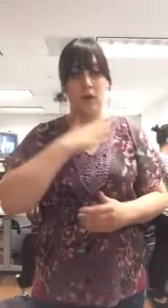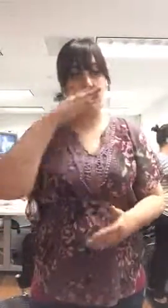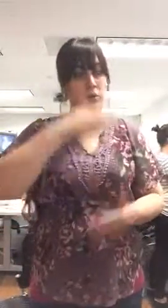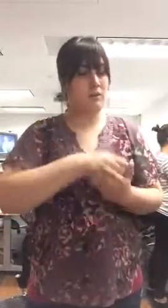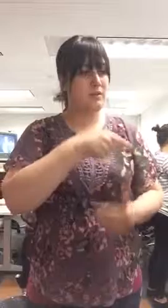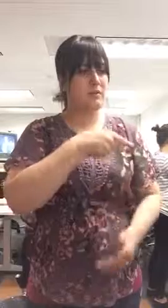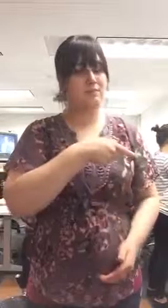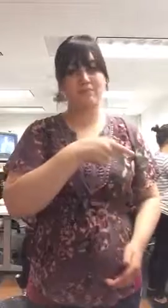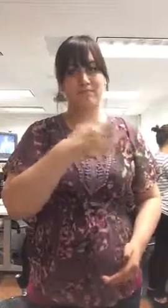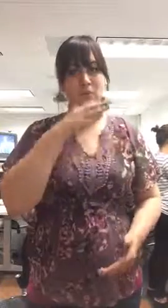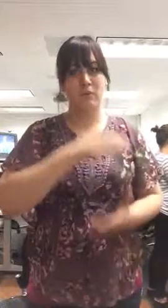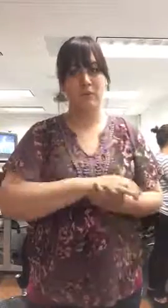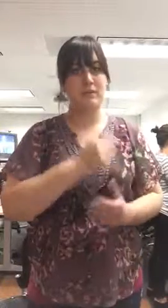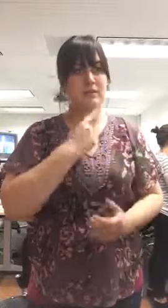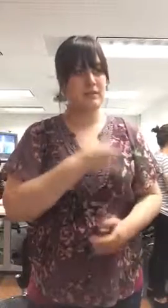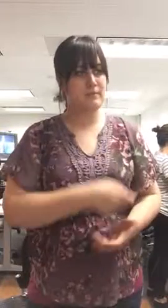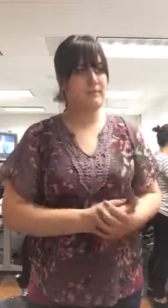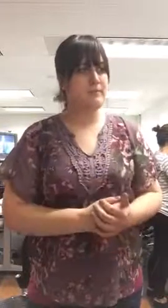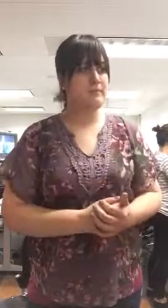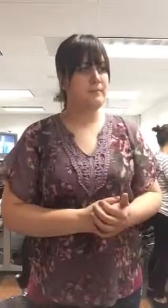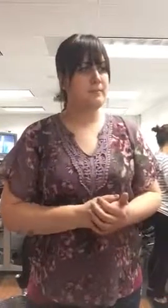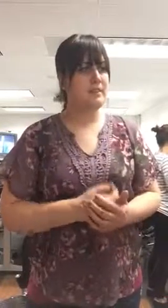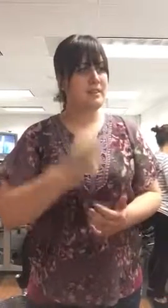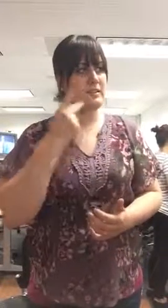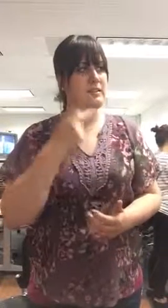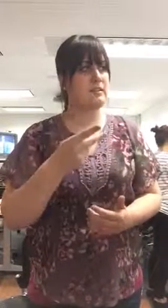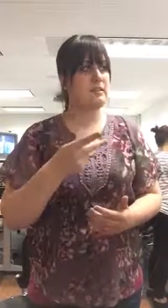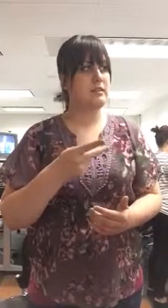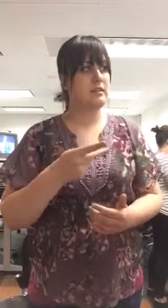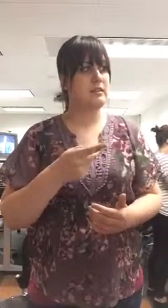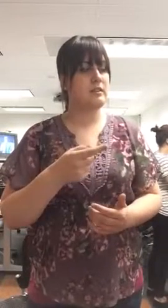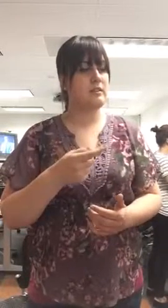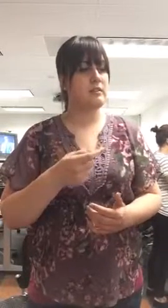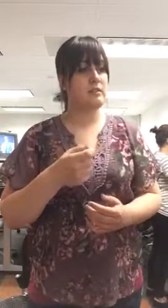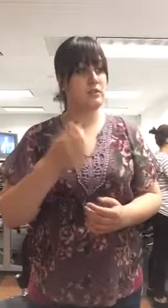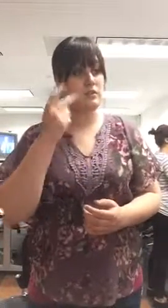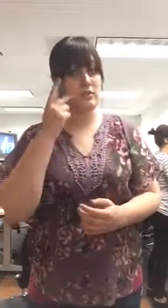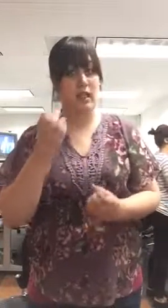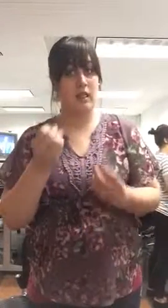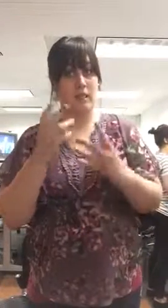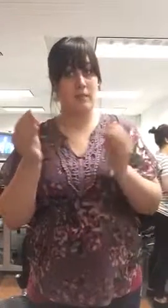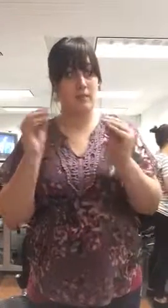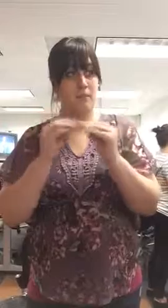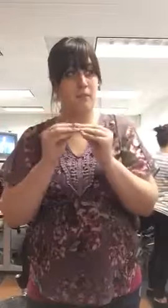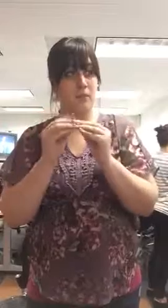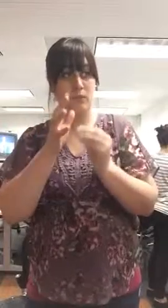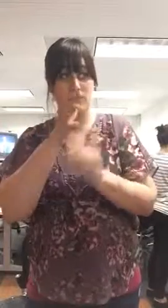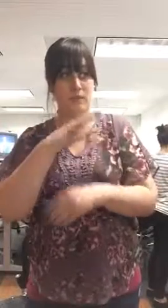Nevsky Prospect, and I said, look, let's just see if you really sense there are a lot more women. So we started counting. And we would